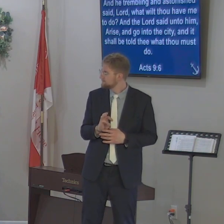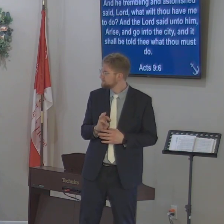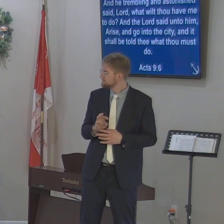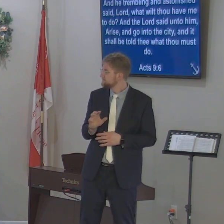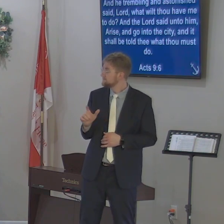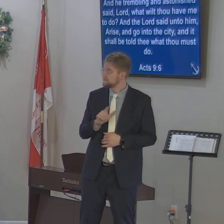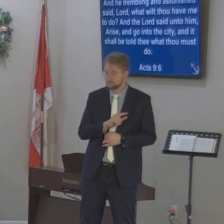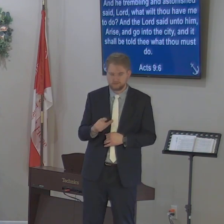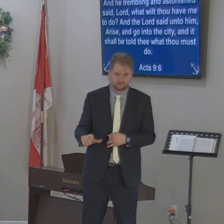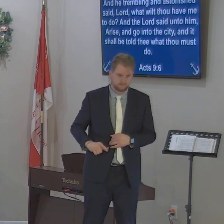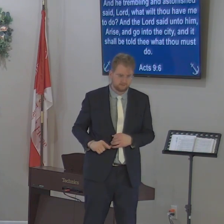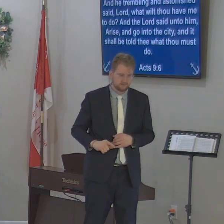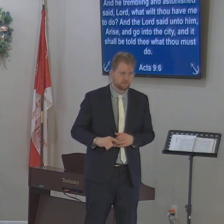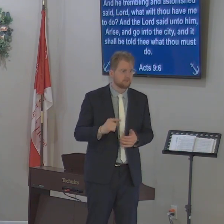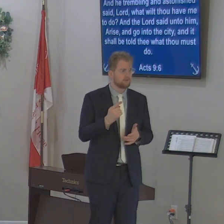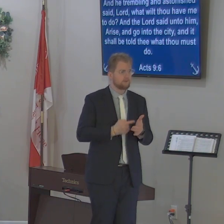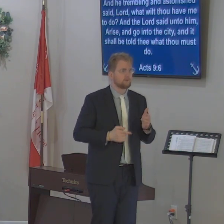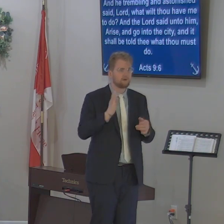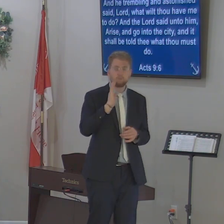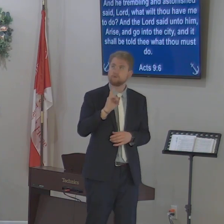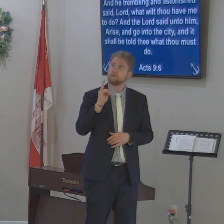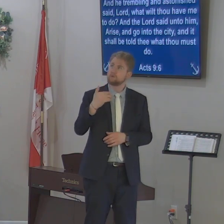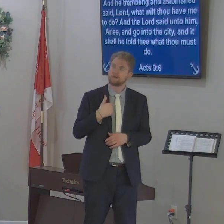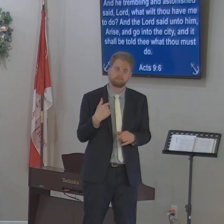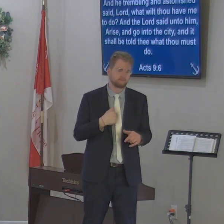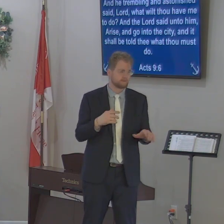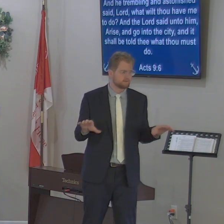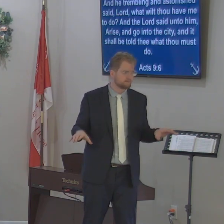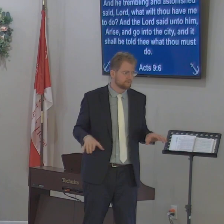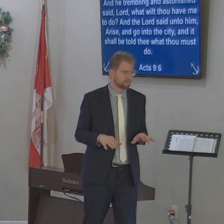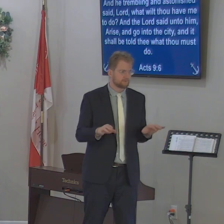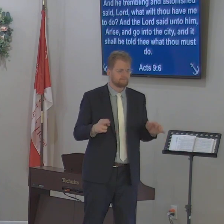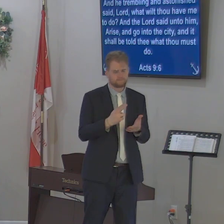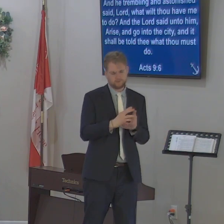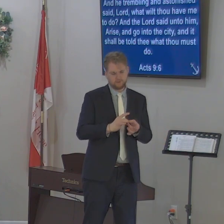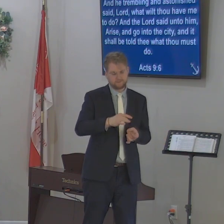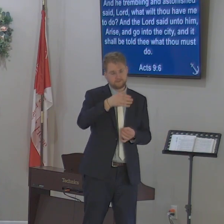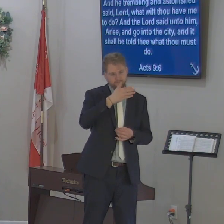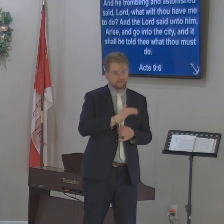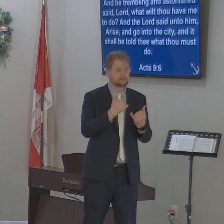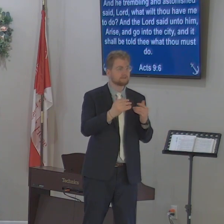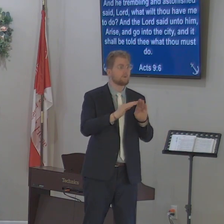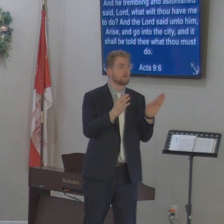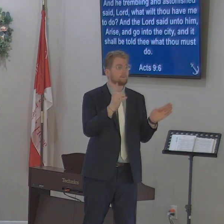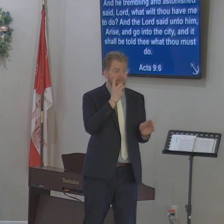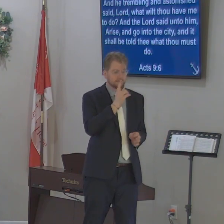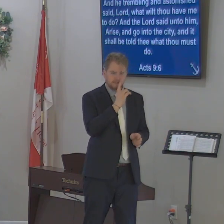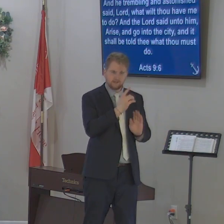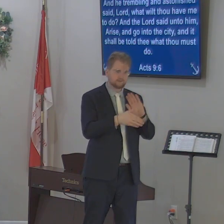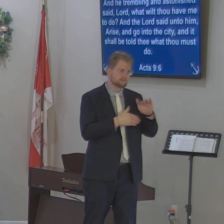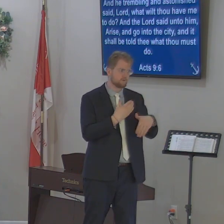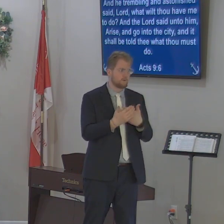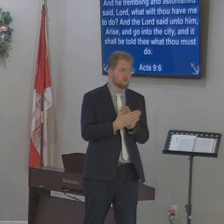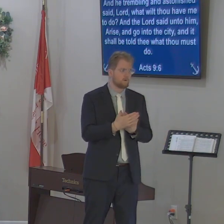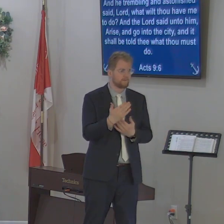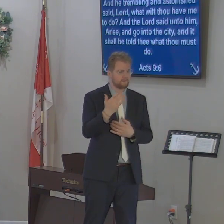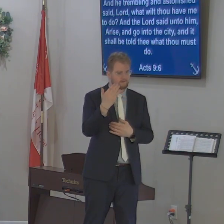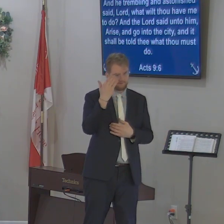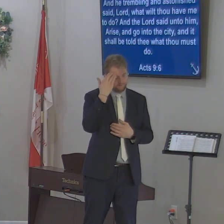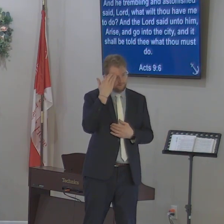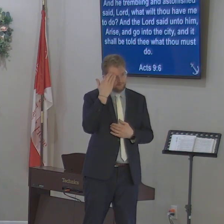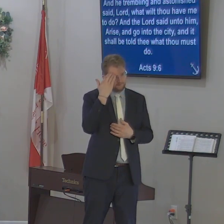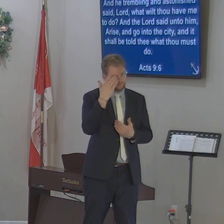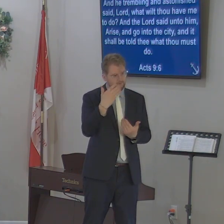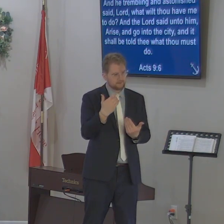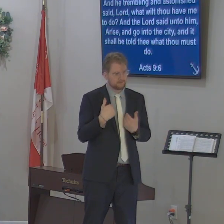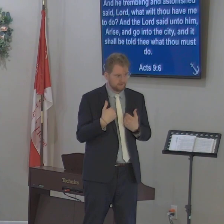Lord, what would thou have me to do? The Holy Spirit of God has now opened his eyes to all this knowledge that he